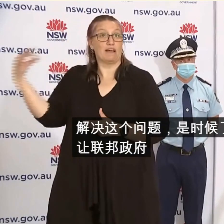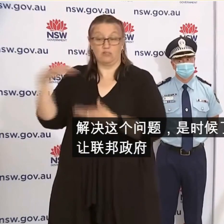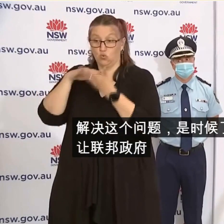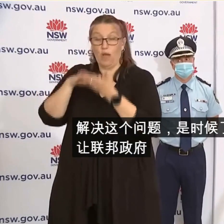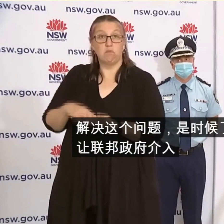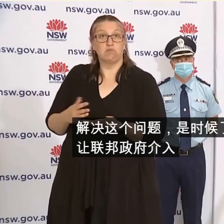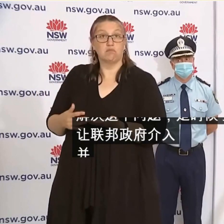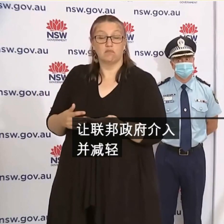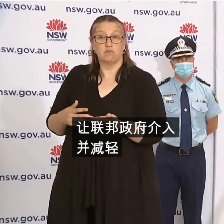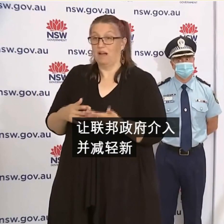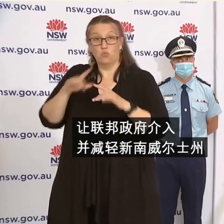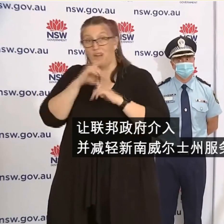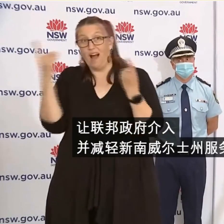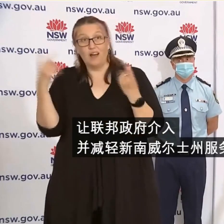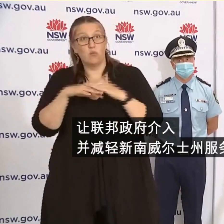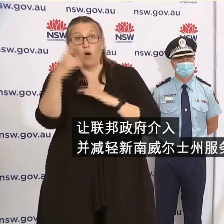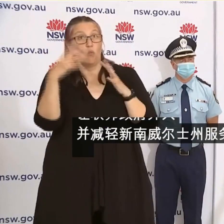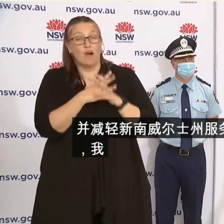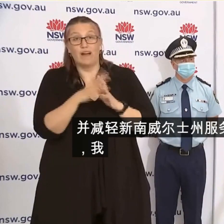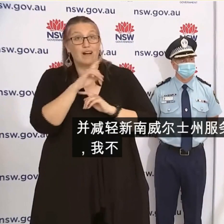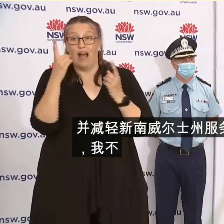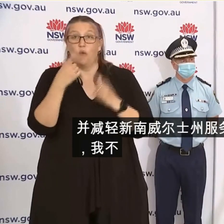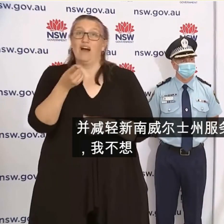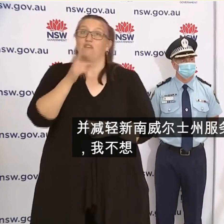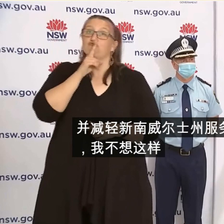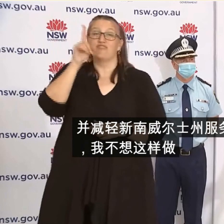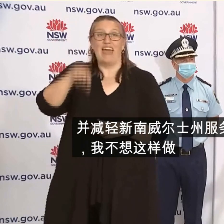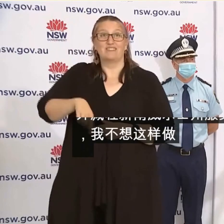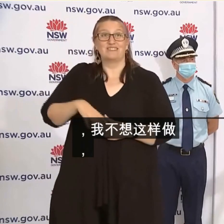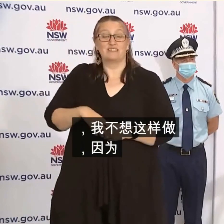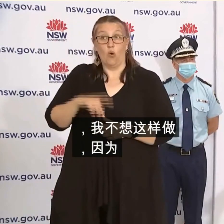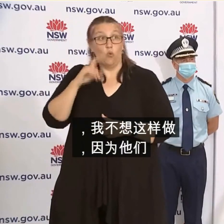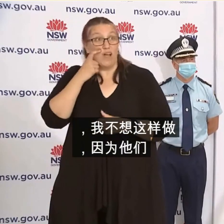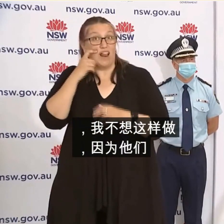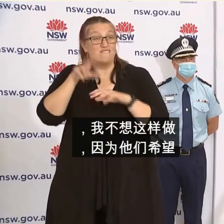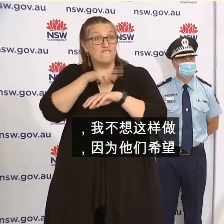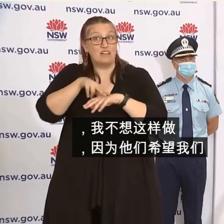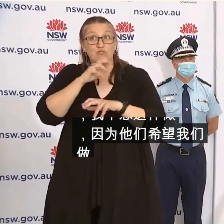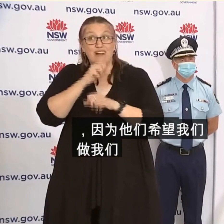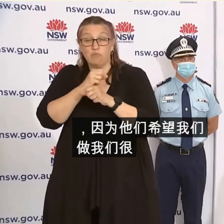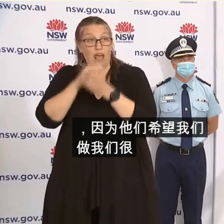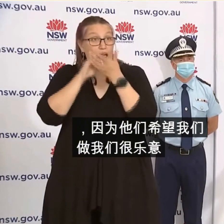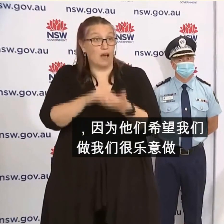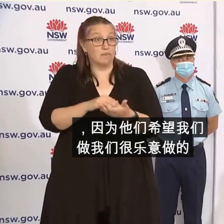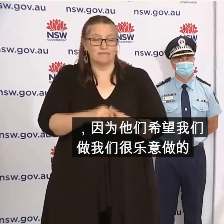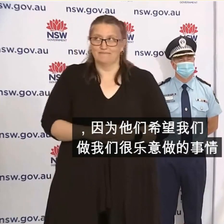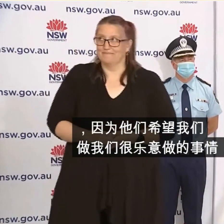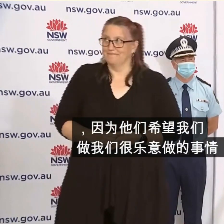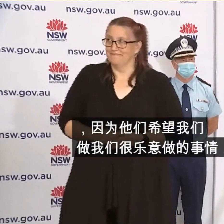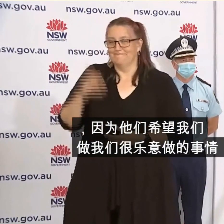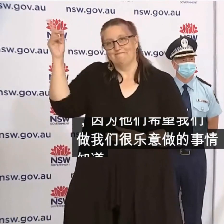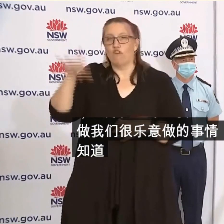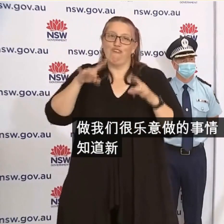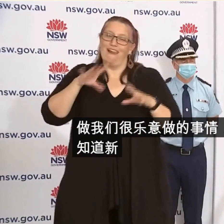to step in and relieve the burden on Service New South Wales, which is they don't want to do that because they want us to do that, which we're happy to do.